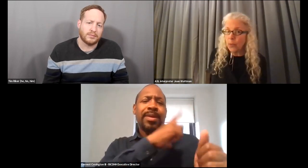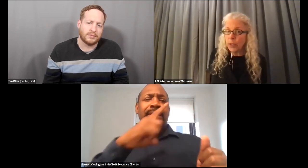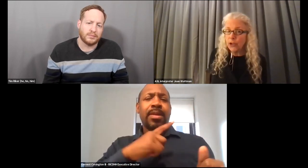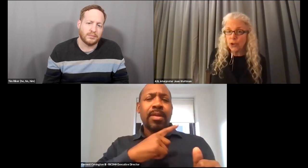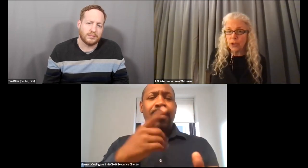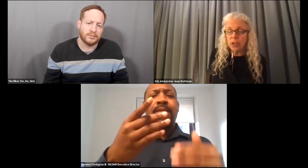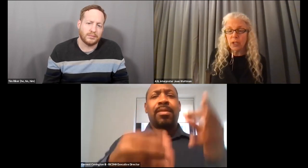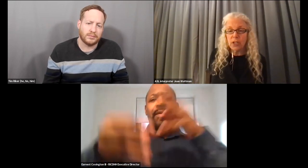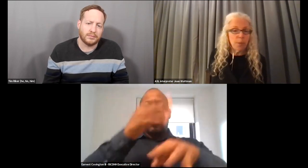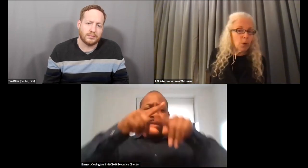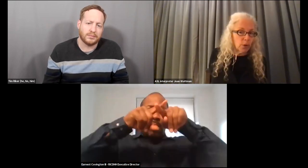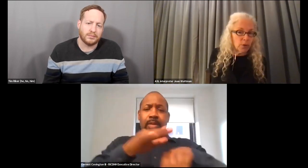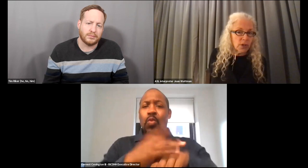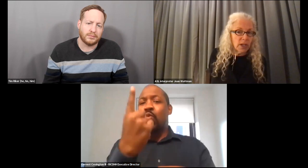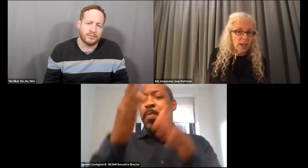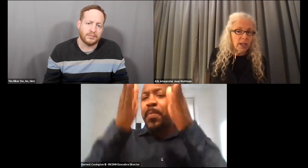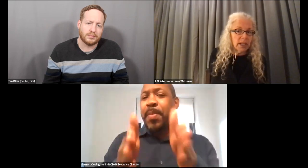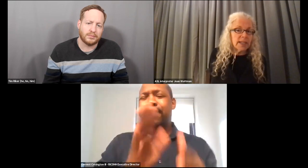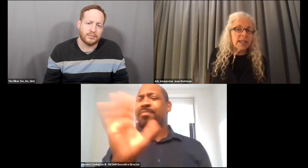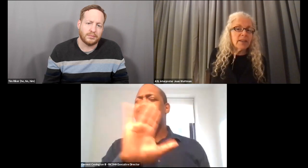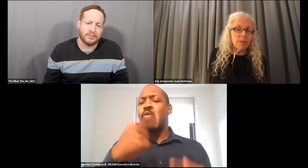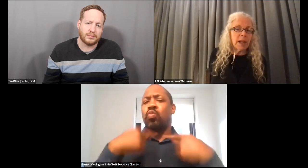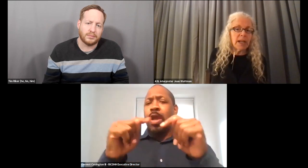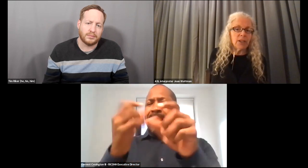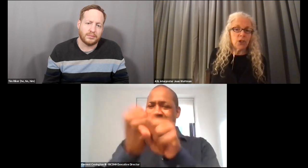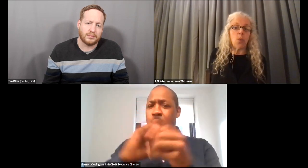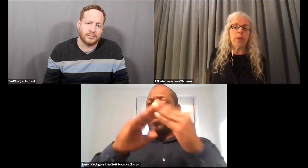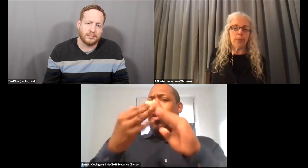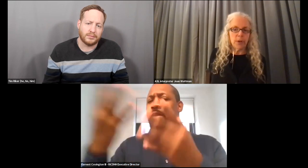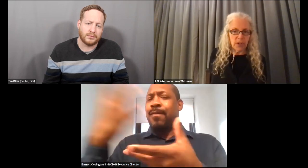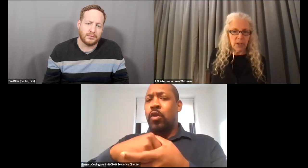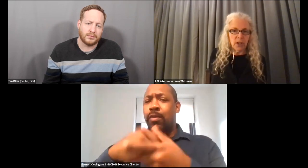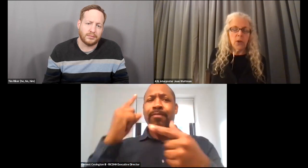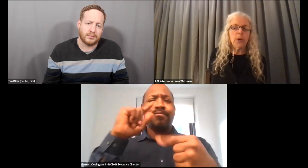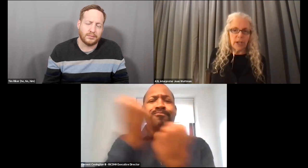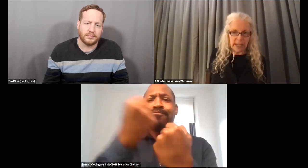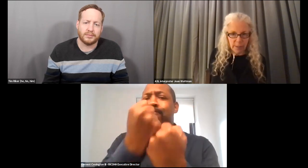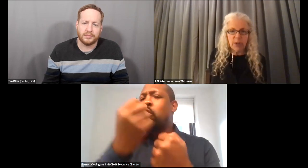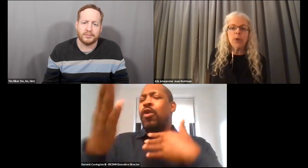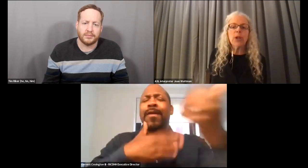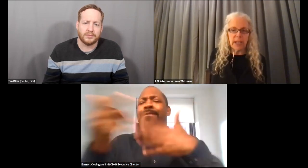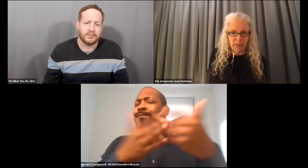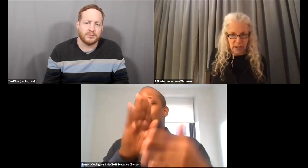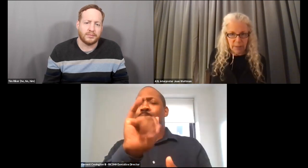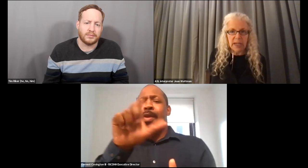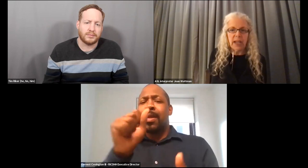we should support those. Instead of depending on just one person, we could get some community involvement,